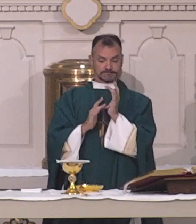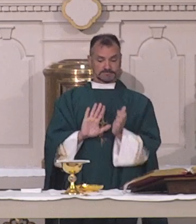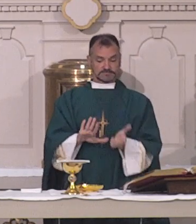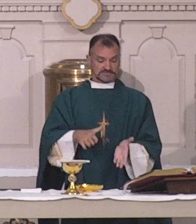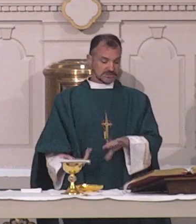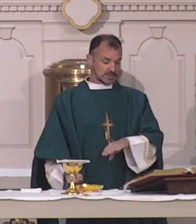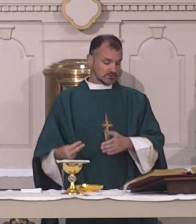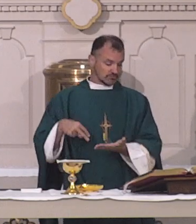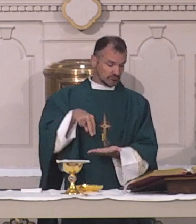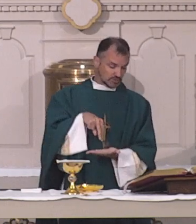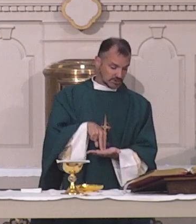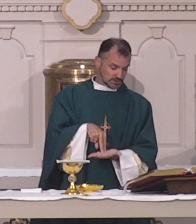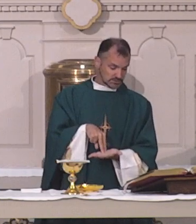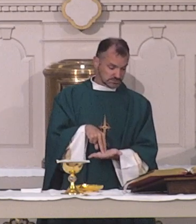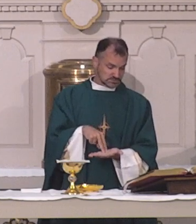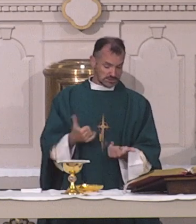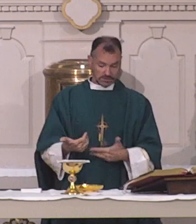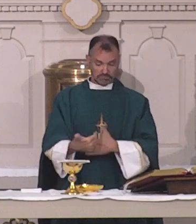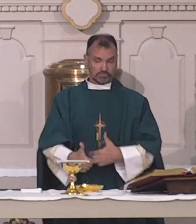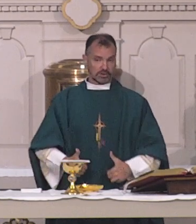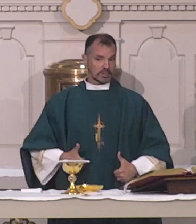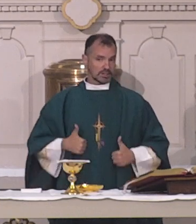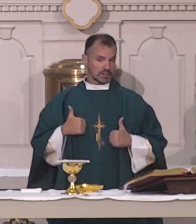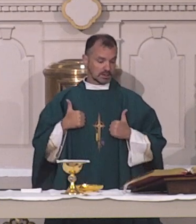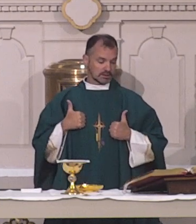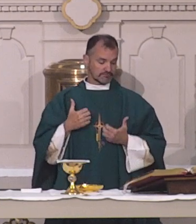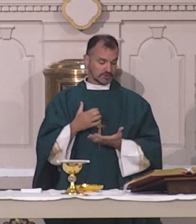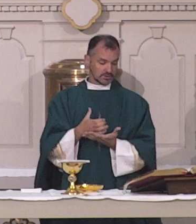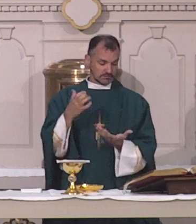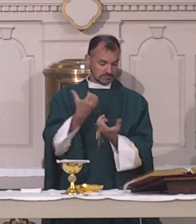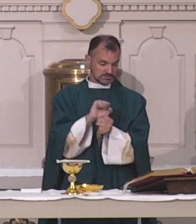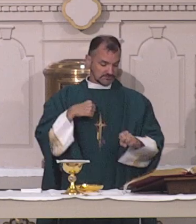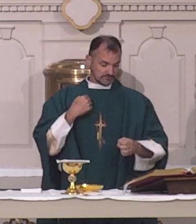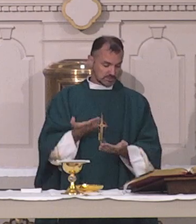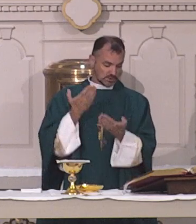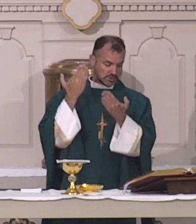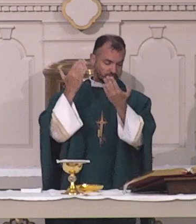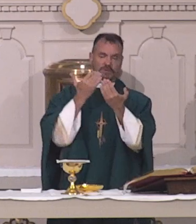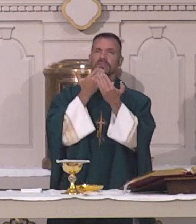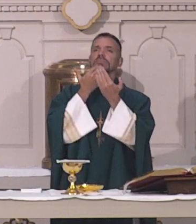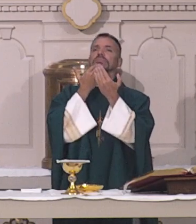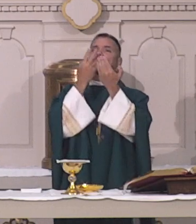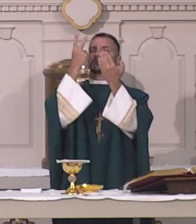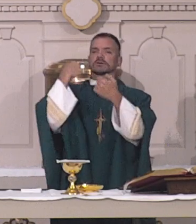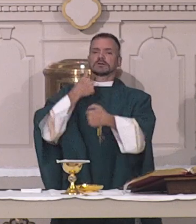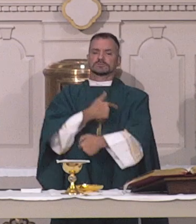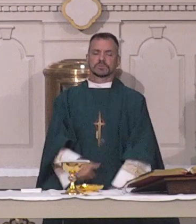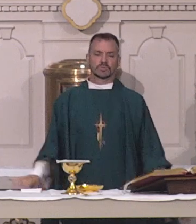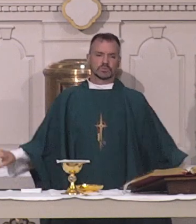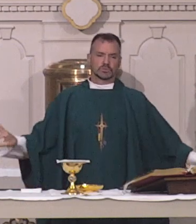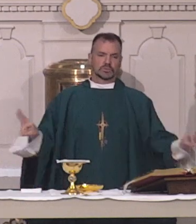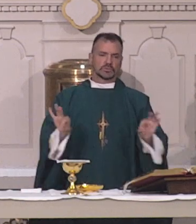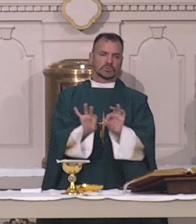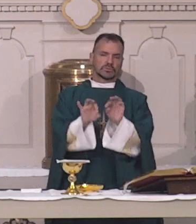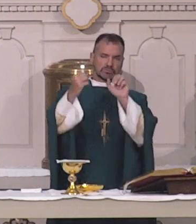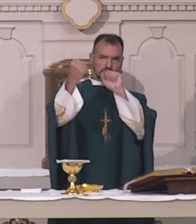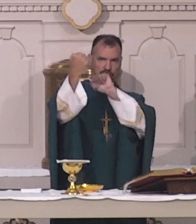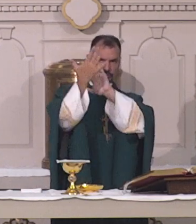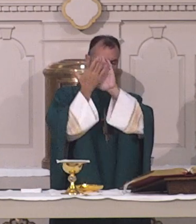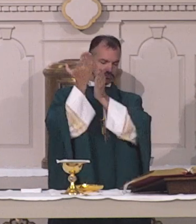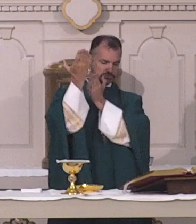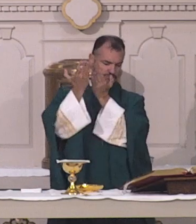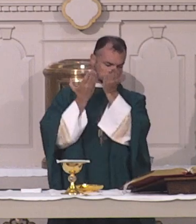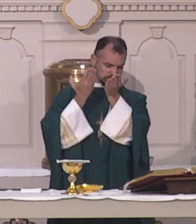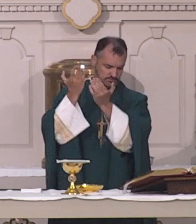Therefore, as we celebrate the memorial of his death and resurrection, we offer you, Lord, the bread of life and the chalice of salvation,